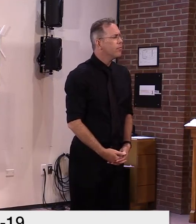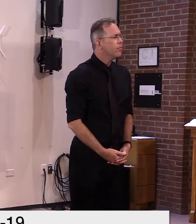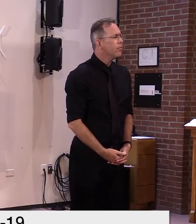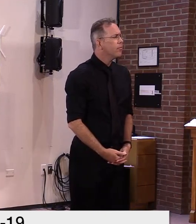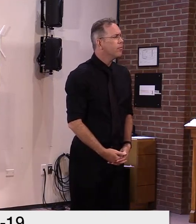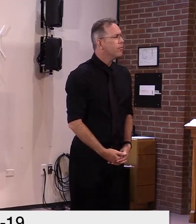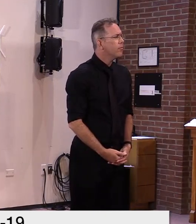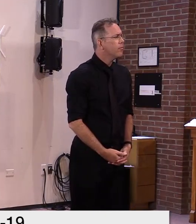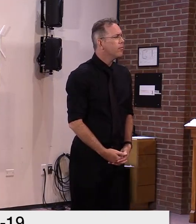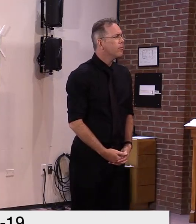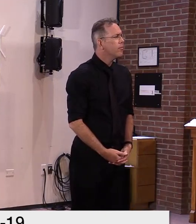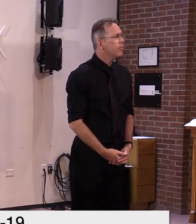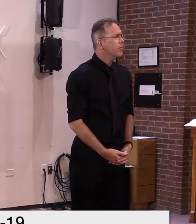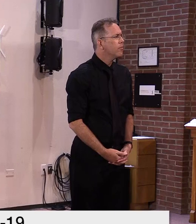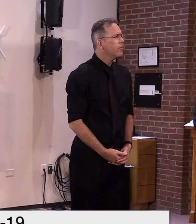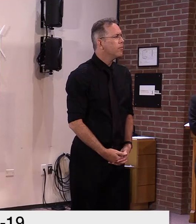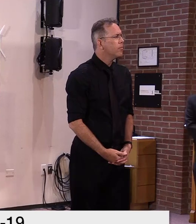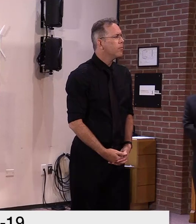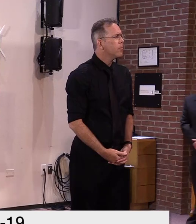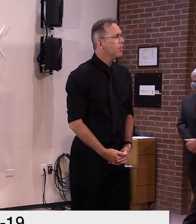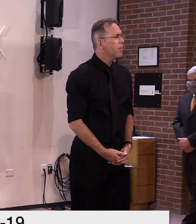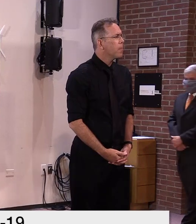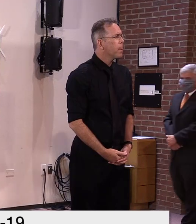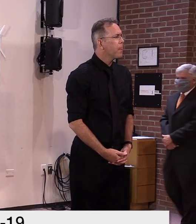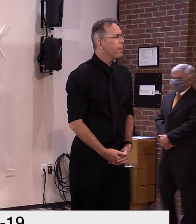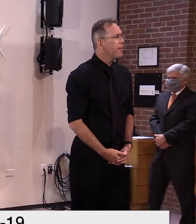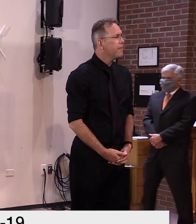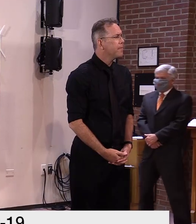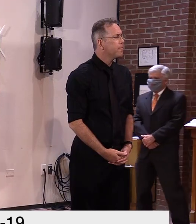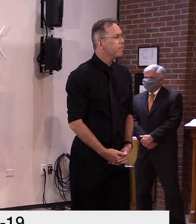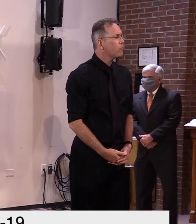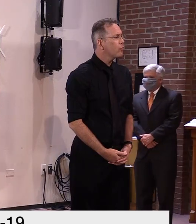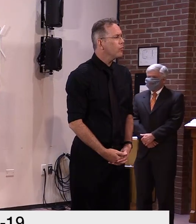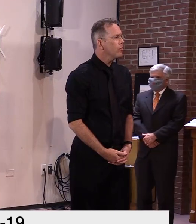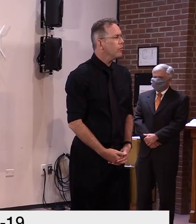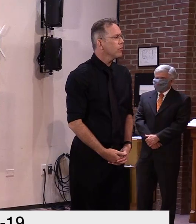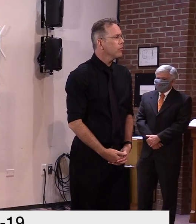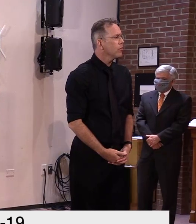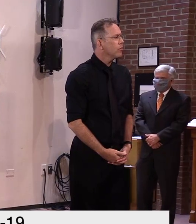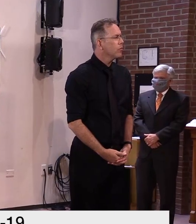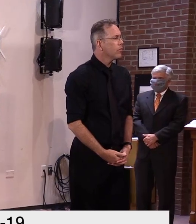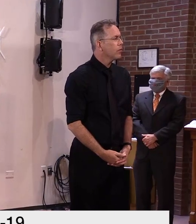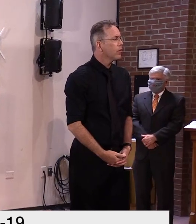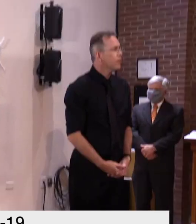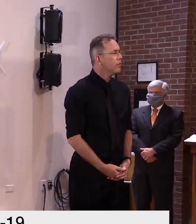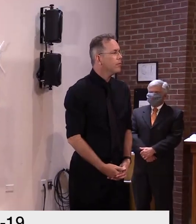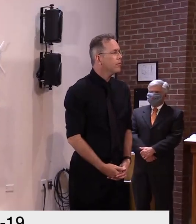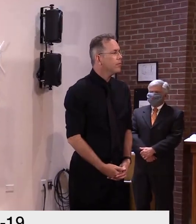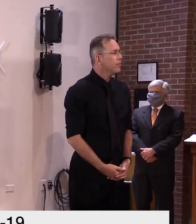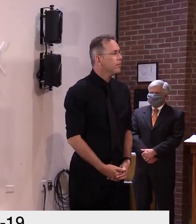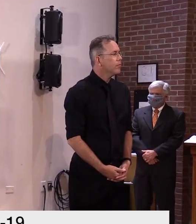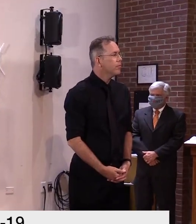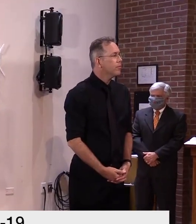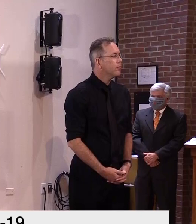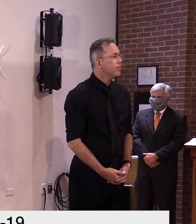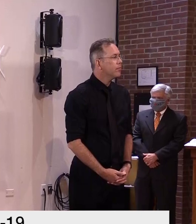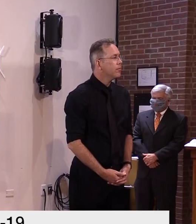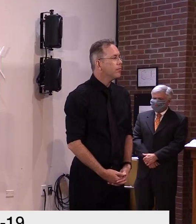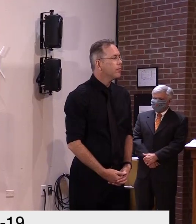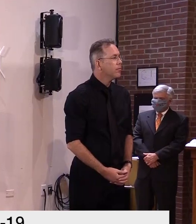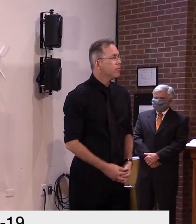protocols? And did the travelers who got infected follow the quarantine, or is there really any way to know that?